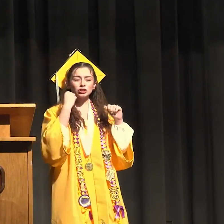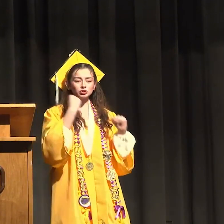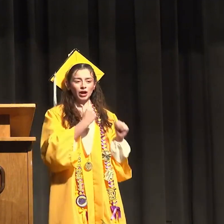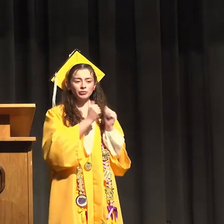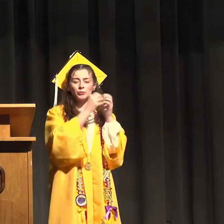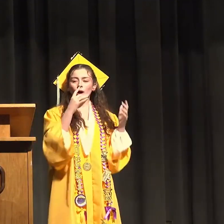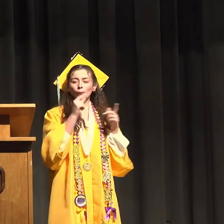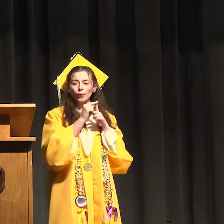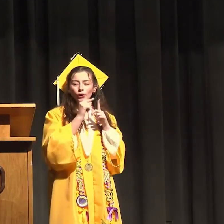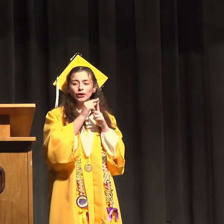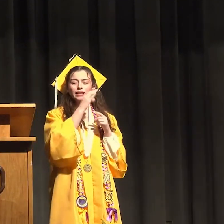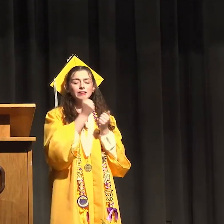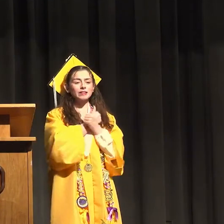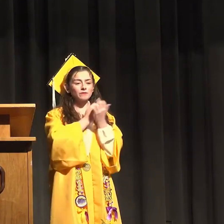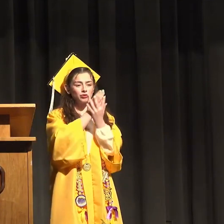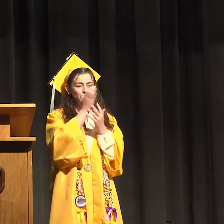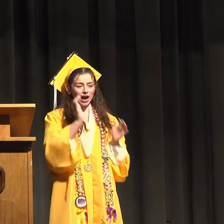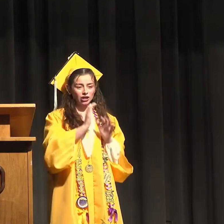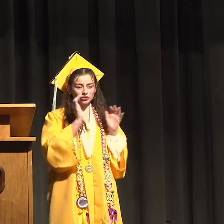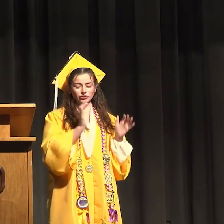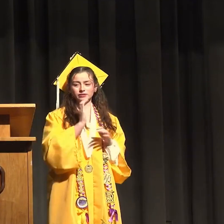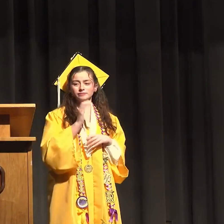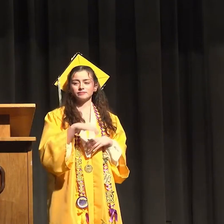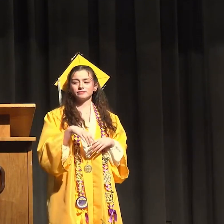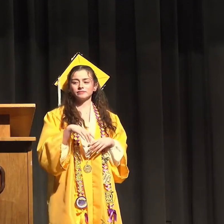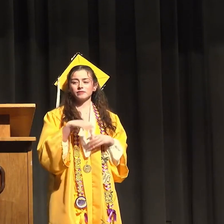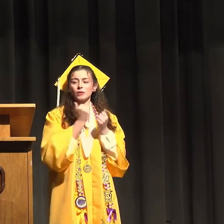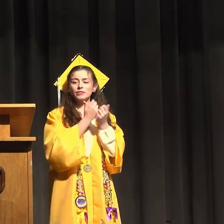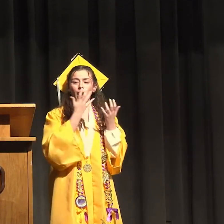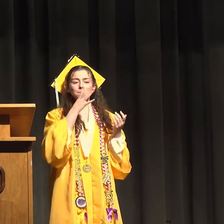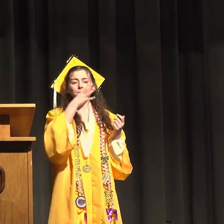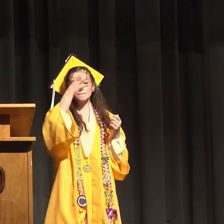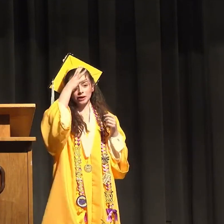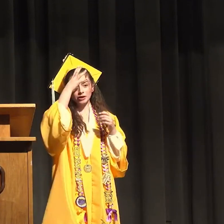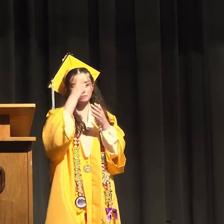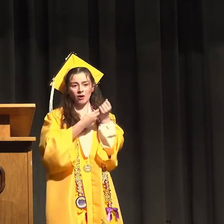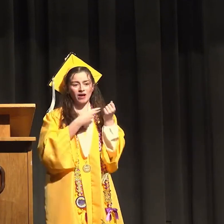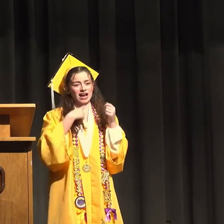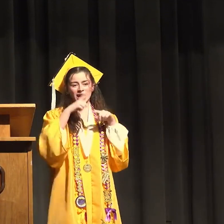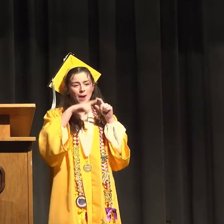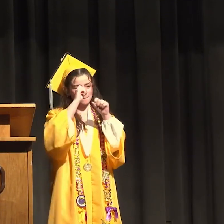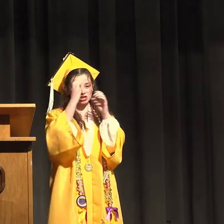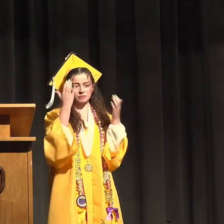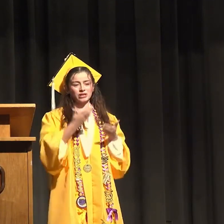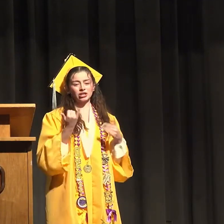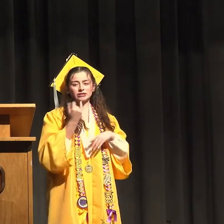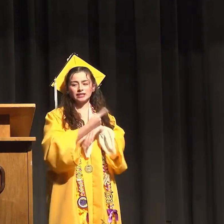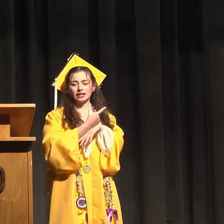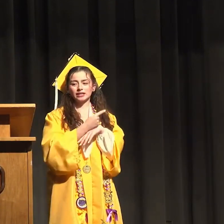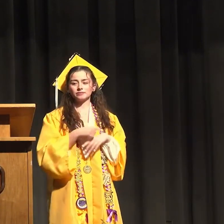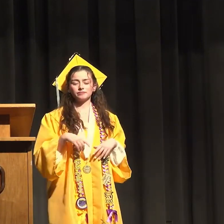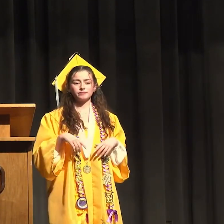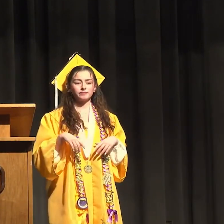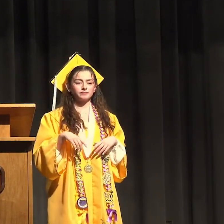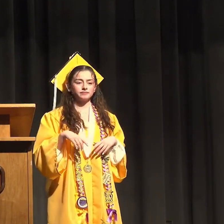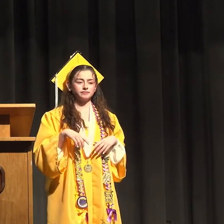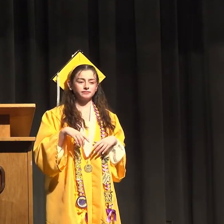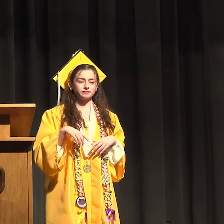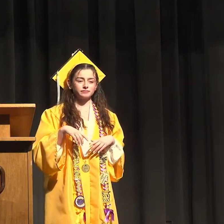He taught me strength without words and love through actions. With both of my parents, I truly can't imagine where I would